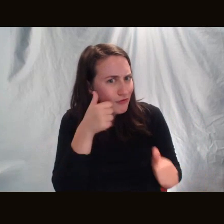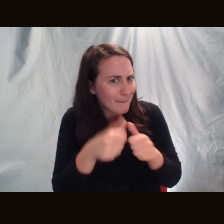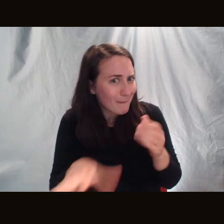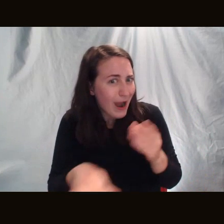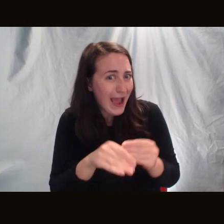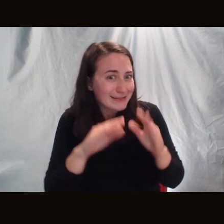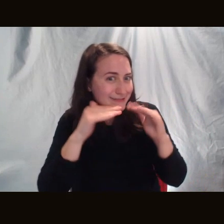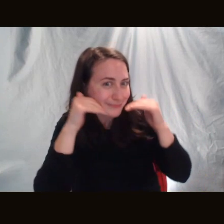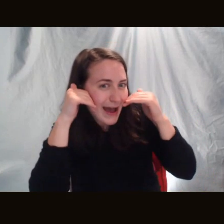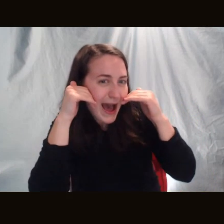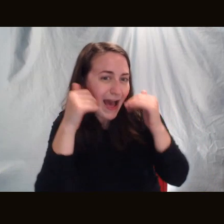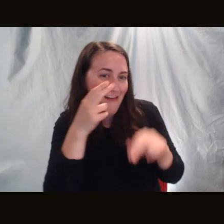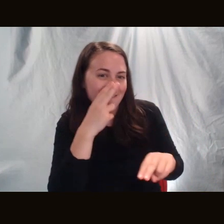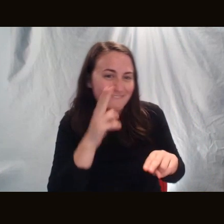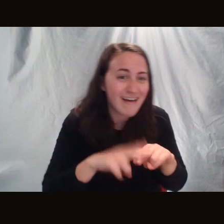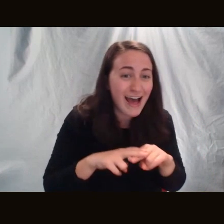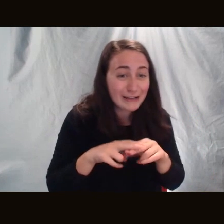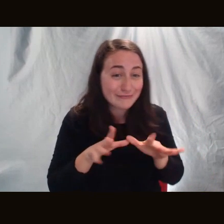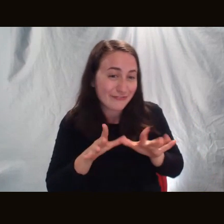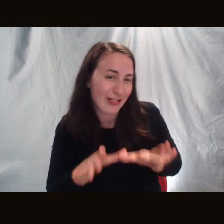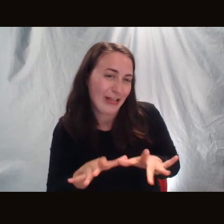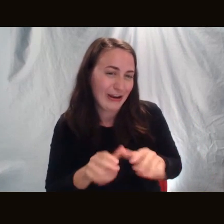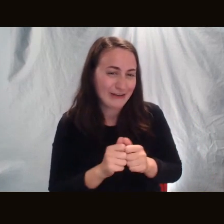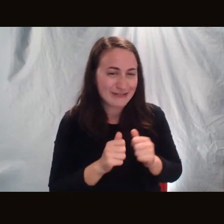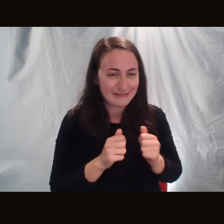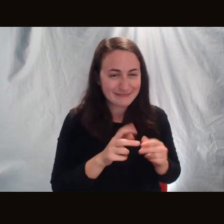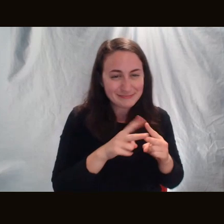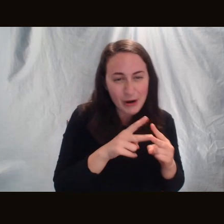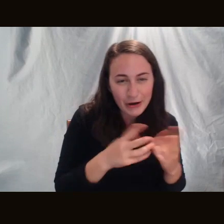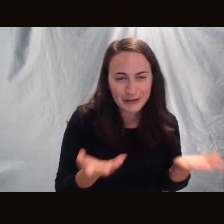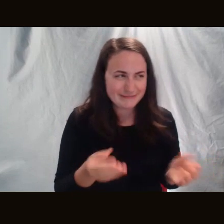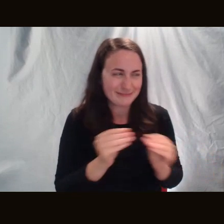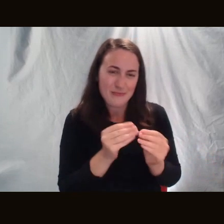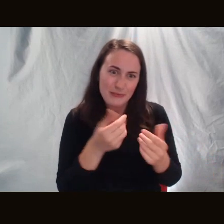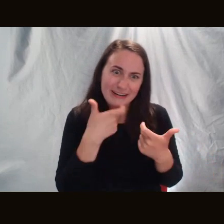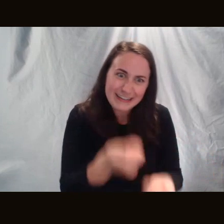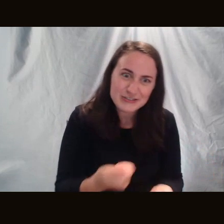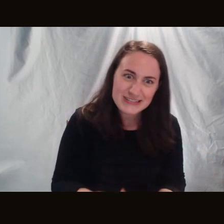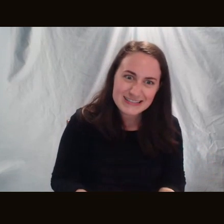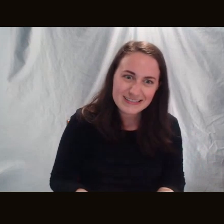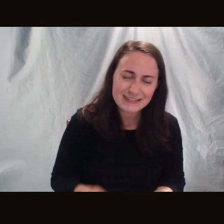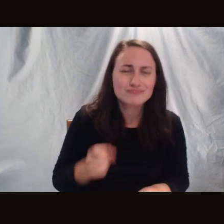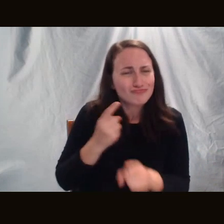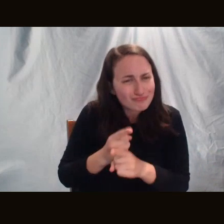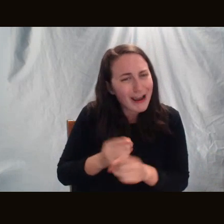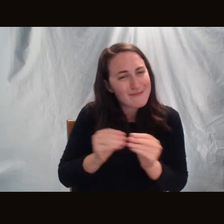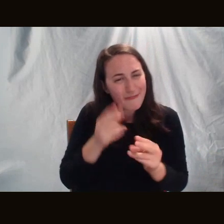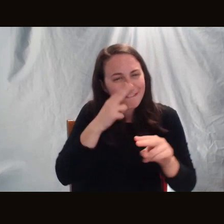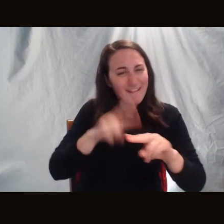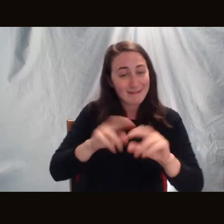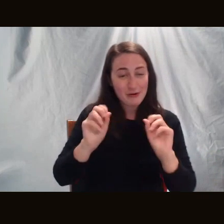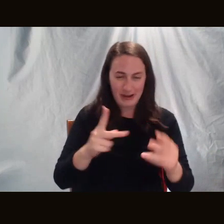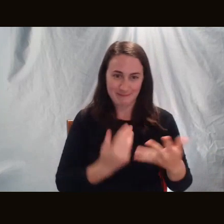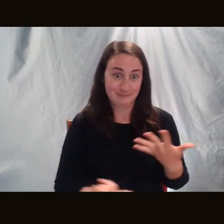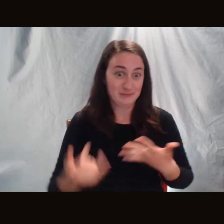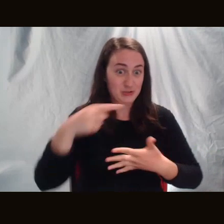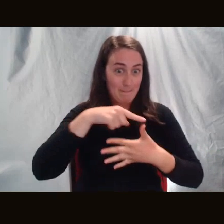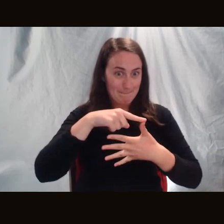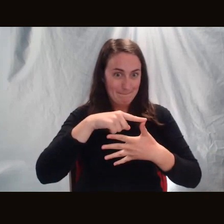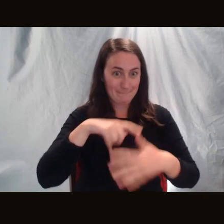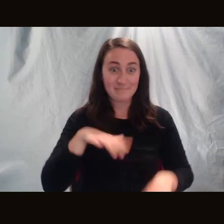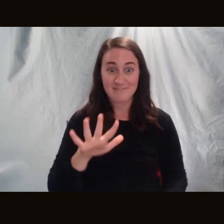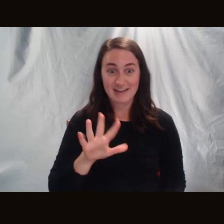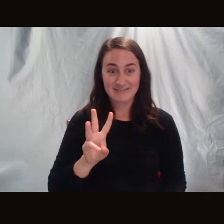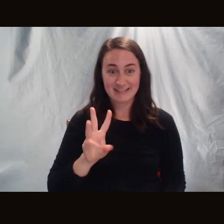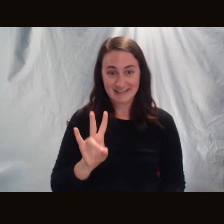smile, fun, flirtatiousness with your partner to make it more interesting. Make it playful, exactly. Let's take it to the top. So we have